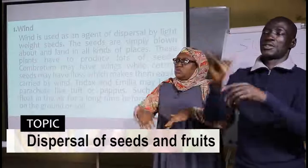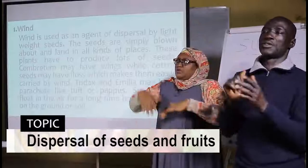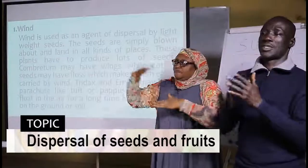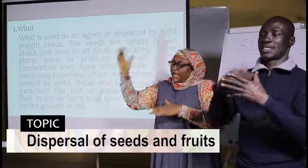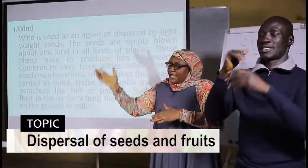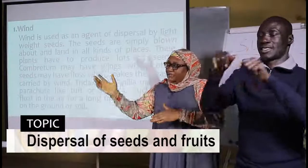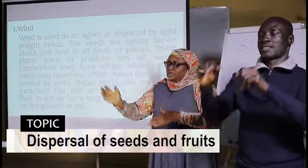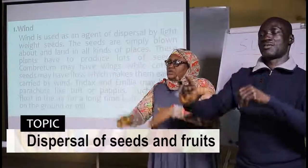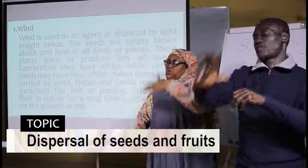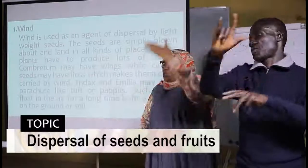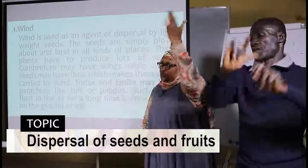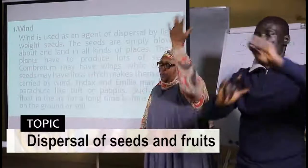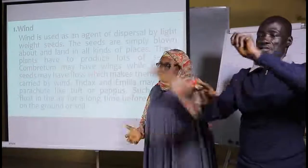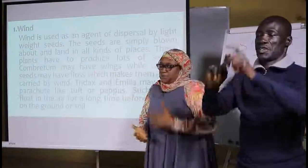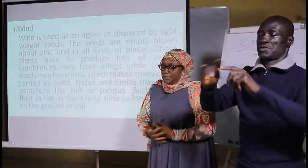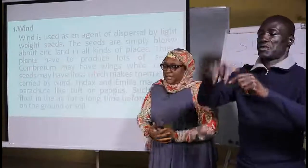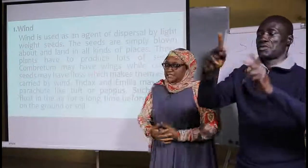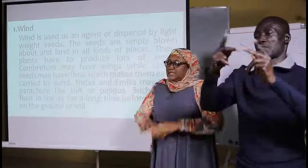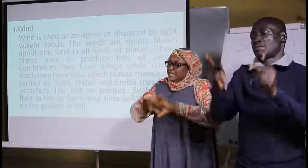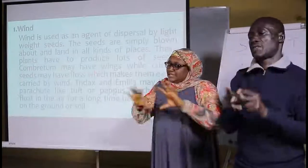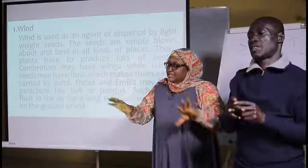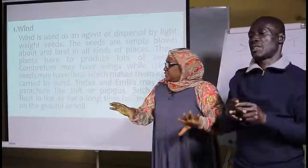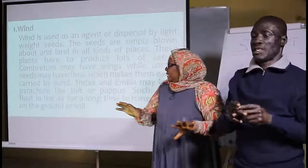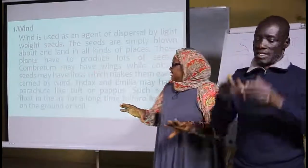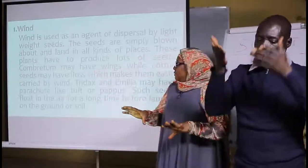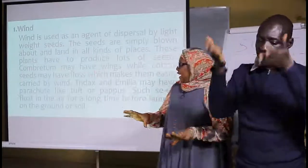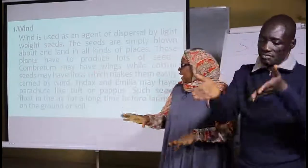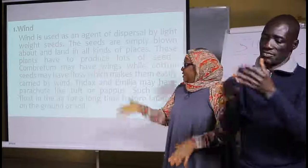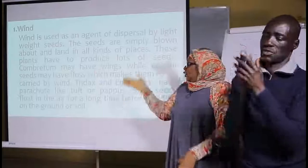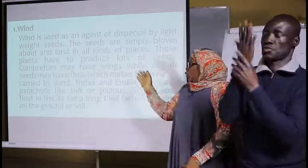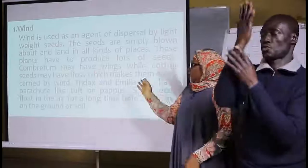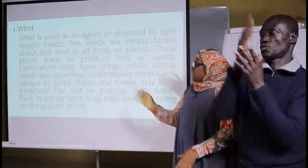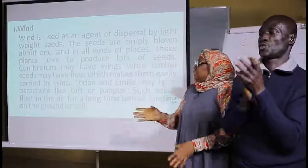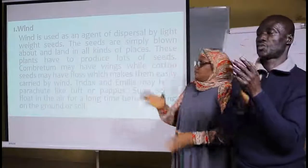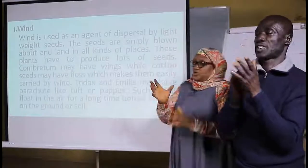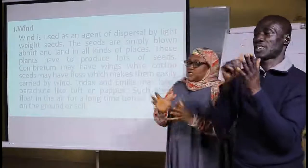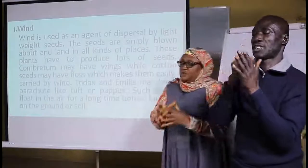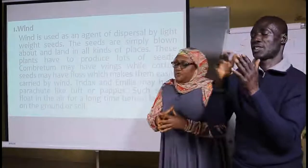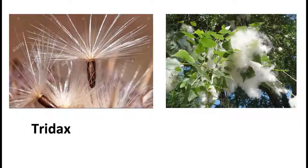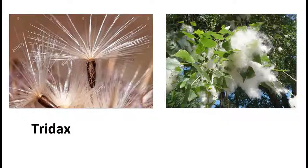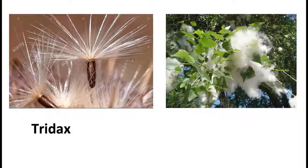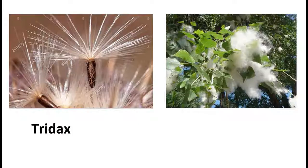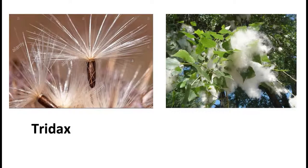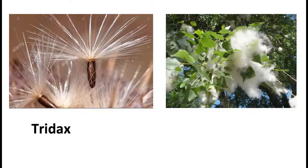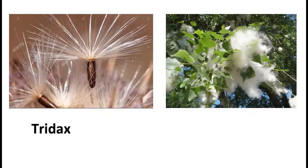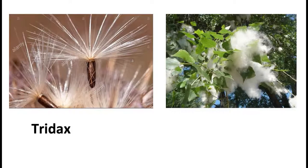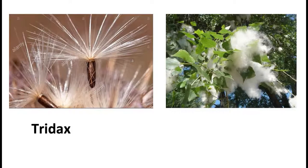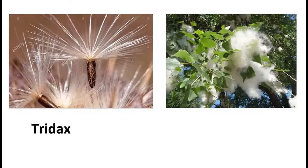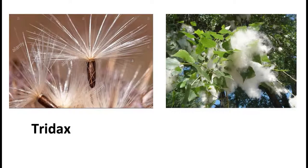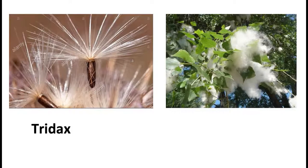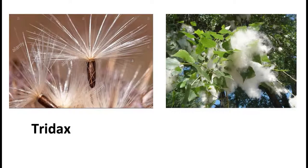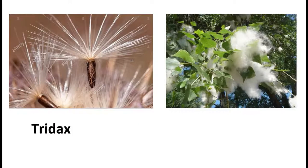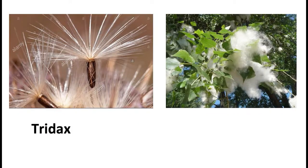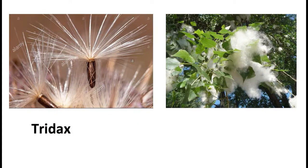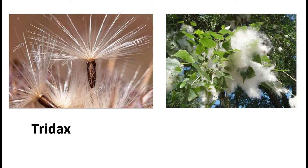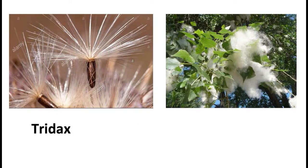to fly to go to a particular place. That is dispersal by wind. For those of you that are viewing,